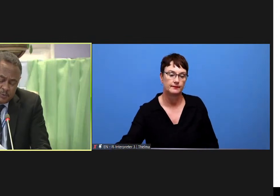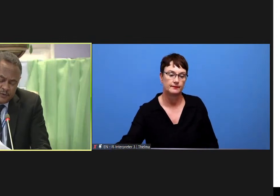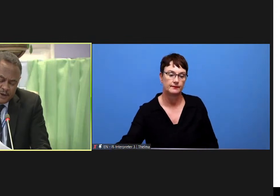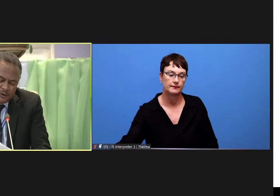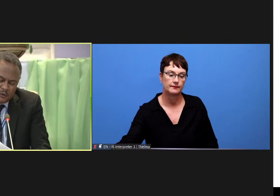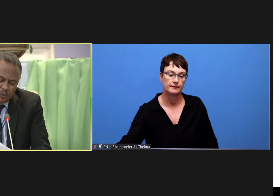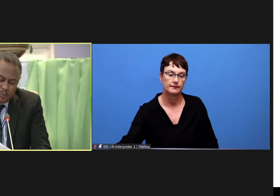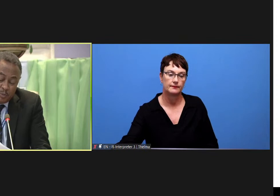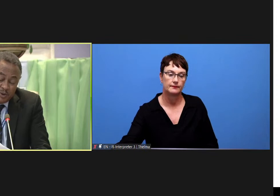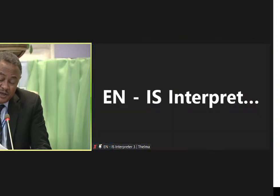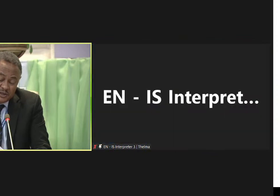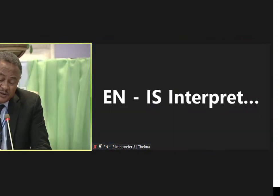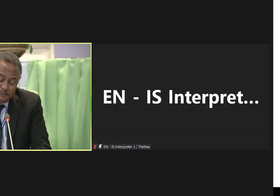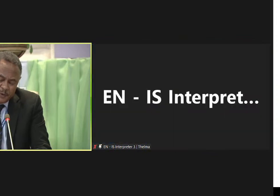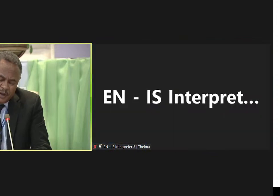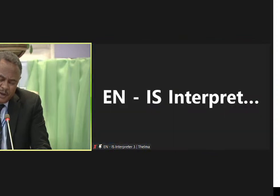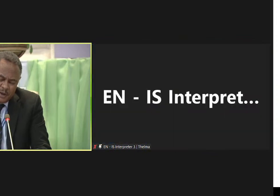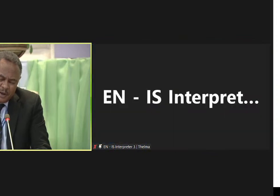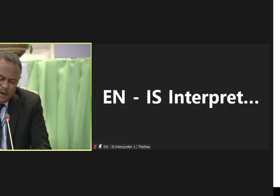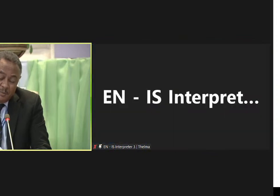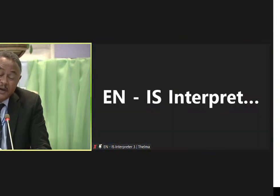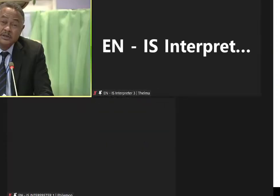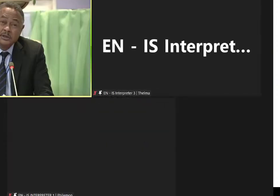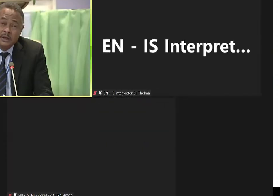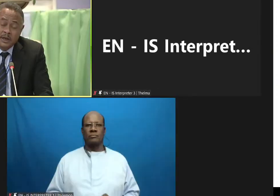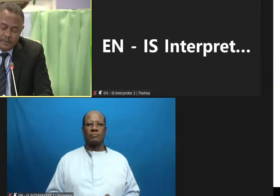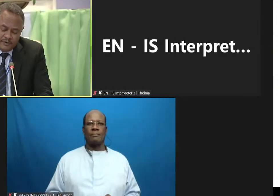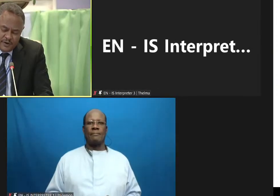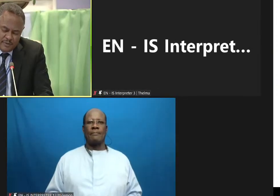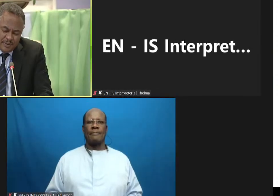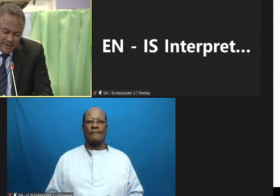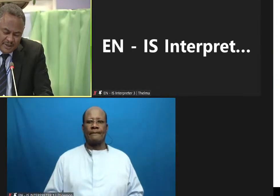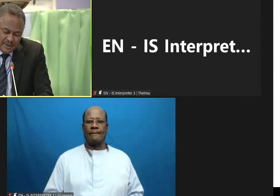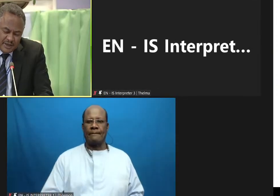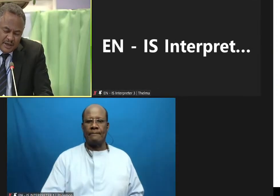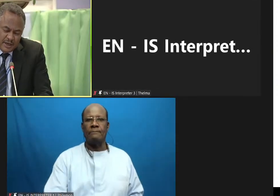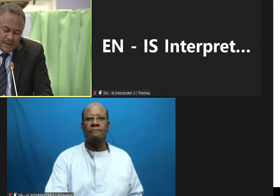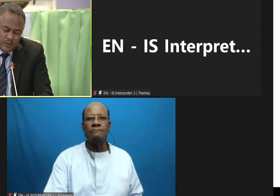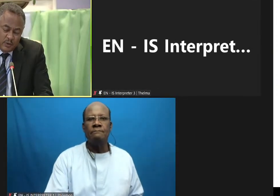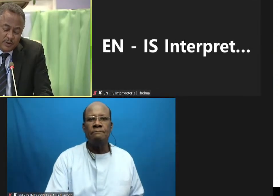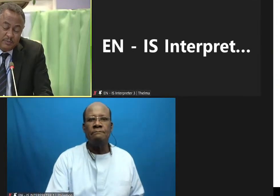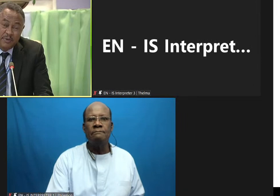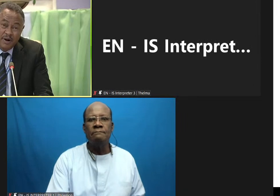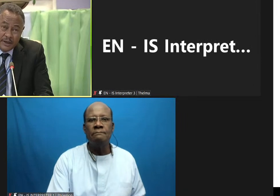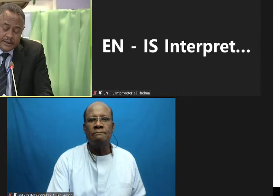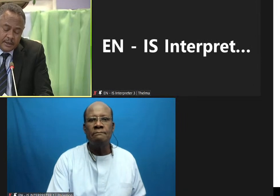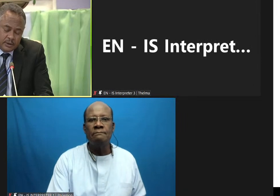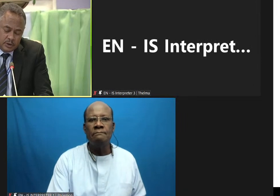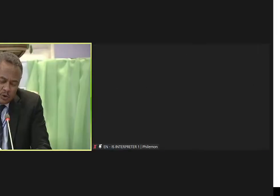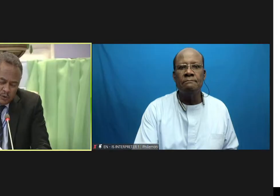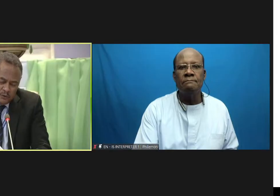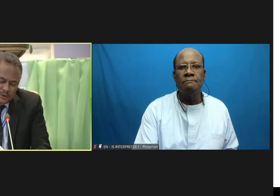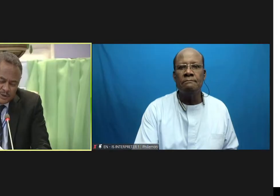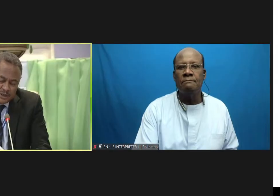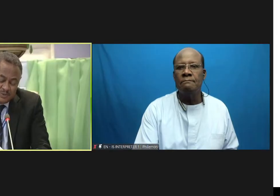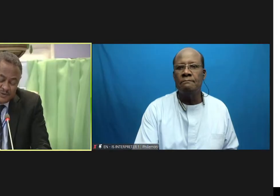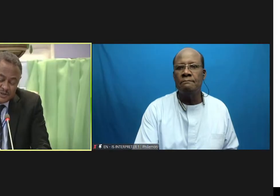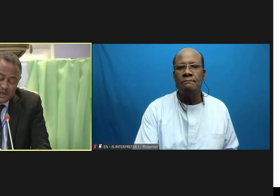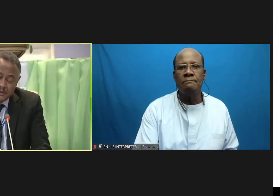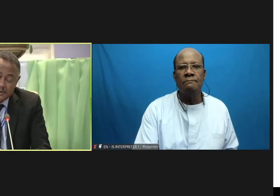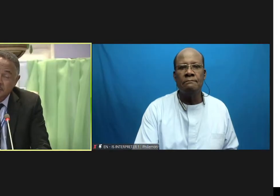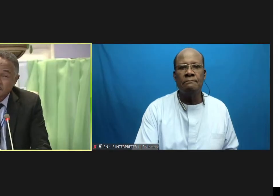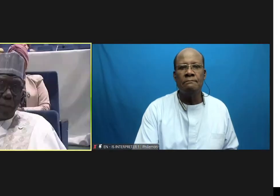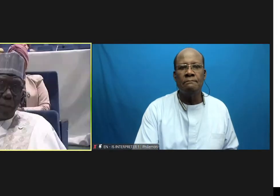to be provided to the population. Managing climate vulnerability would partly solve some